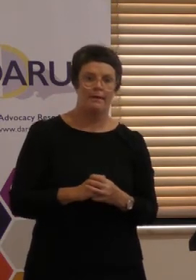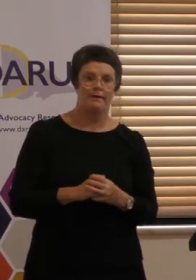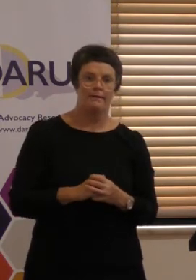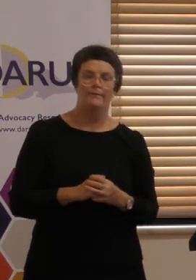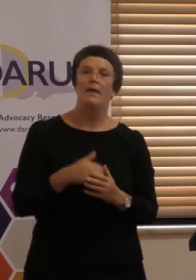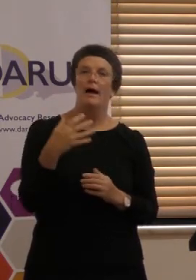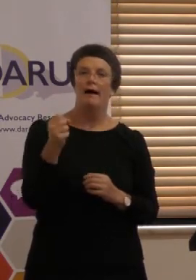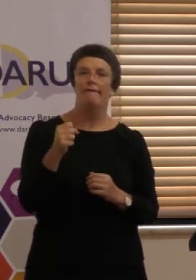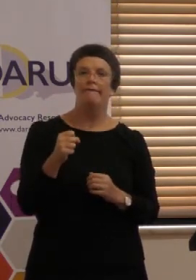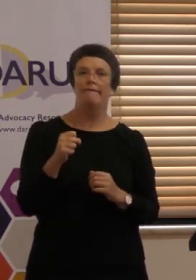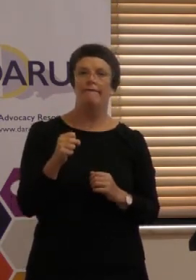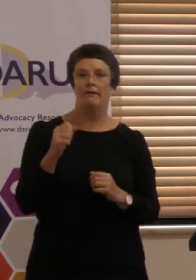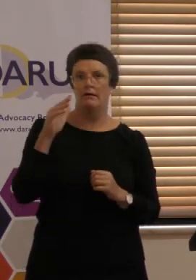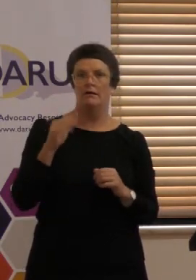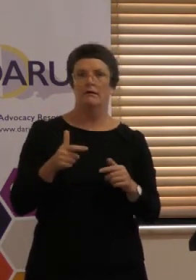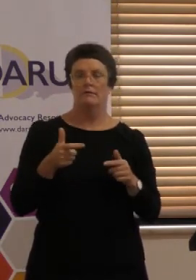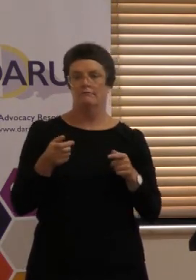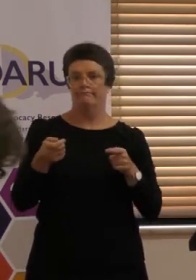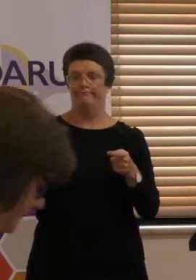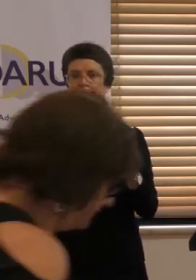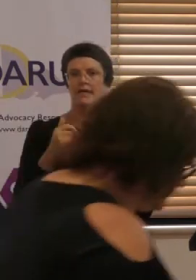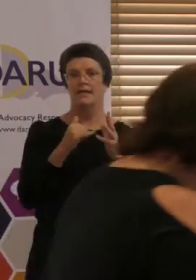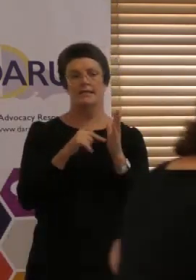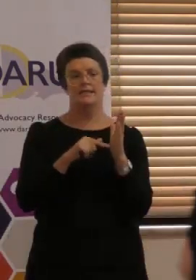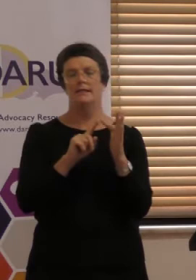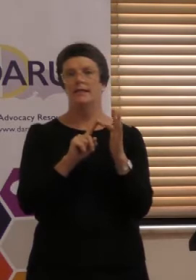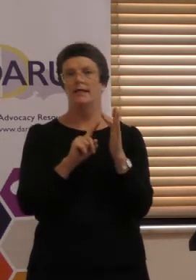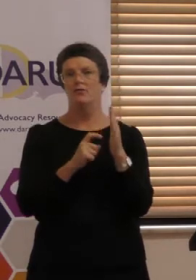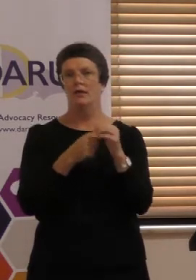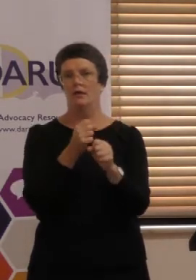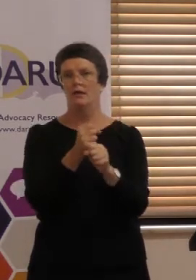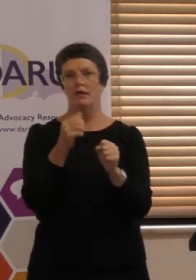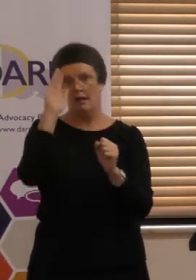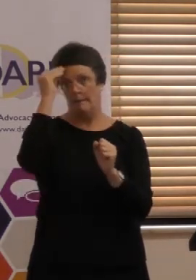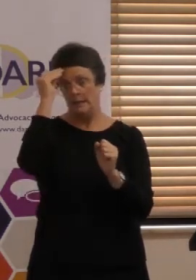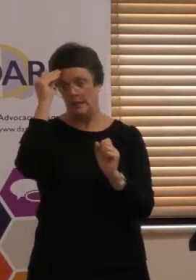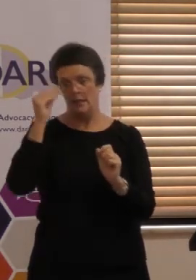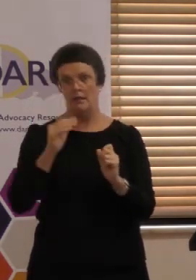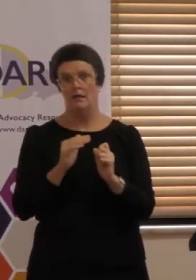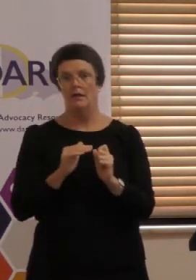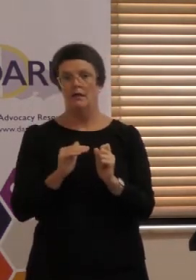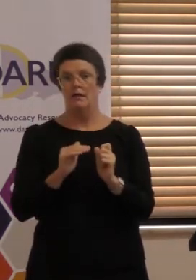Which is made up of young people with disabilities. And it often skews